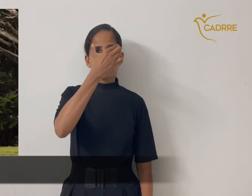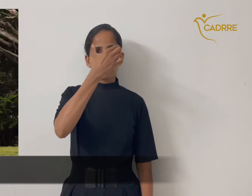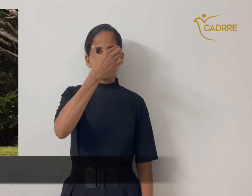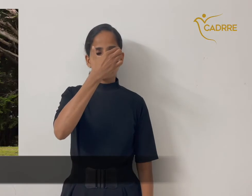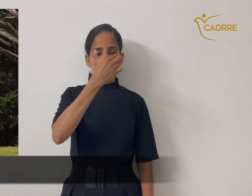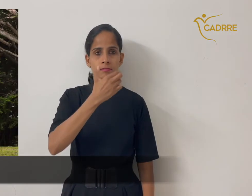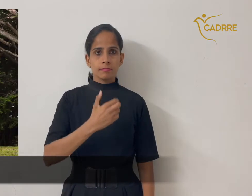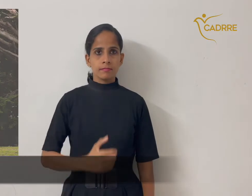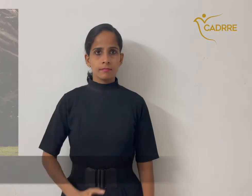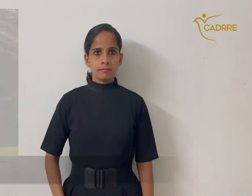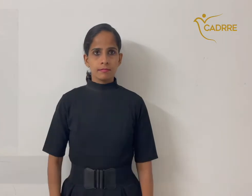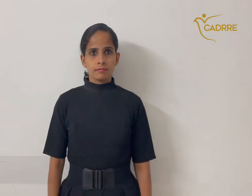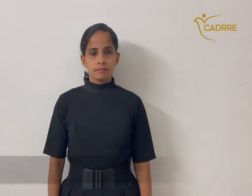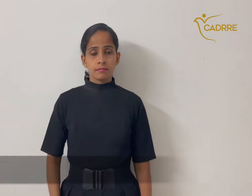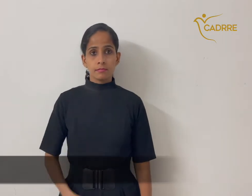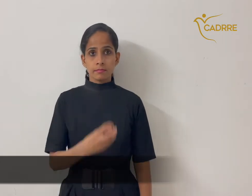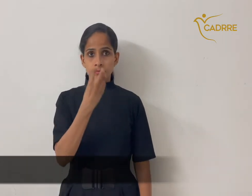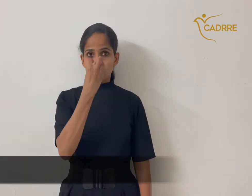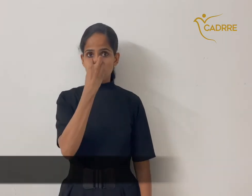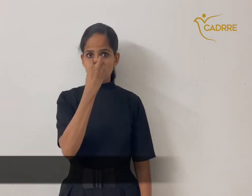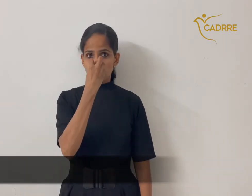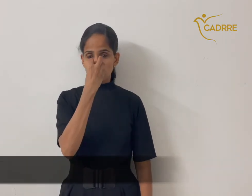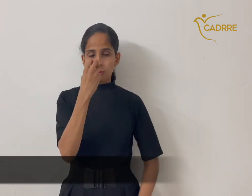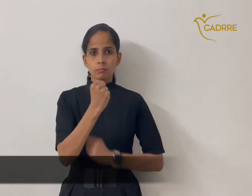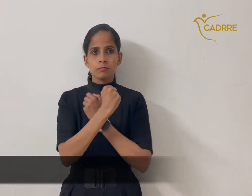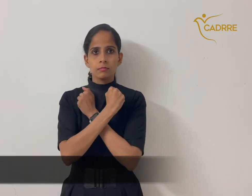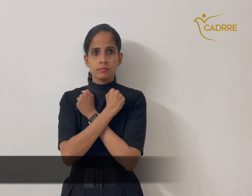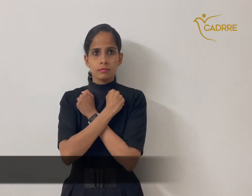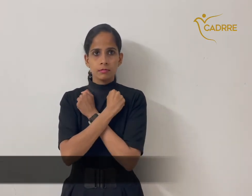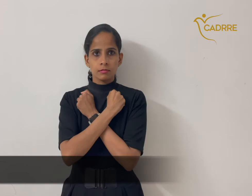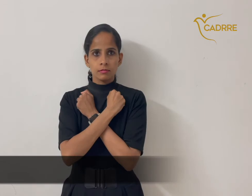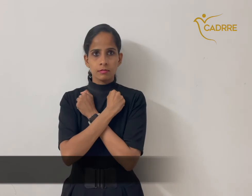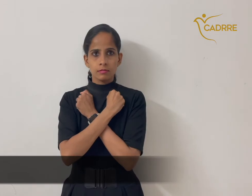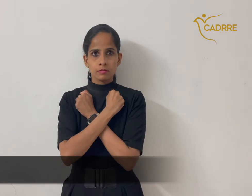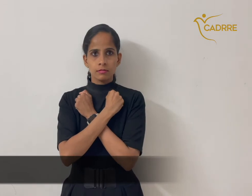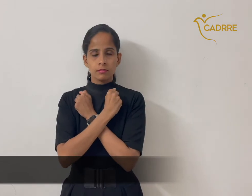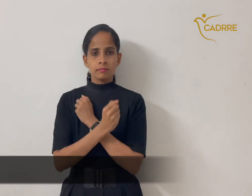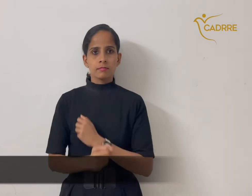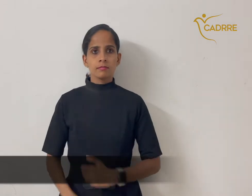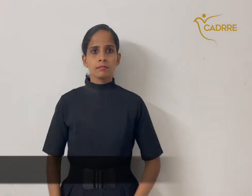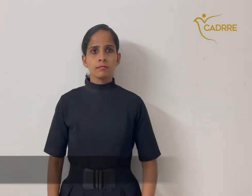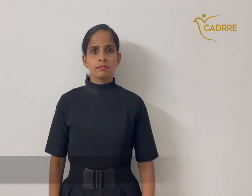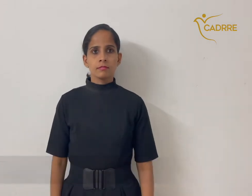Giraffe. Koala, the nose.